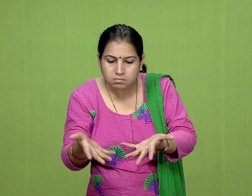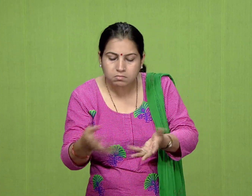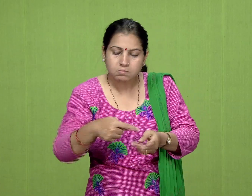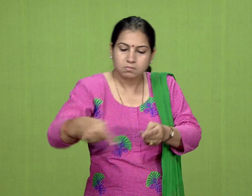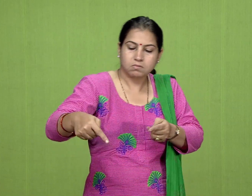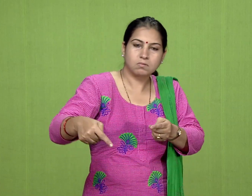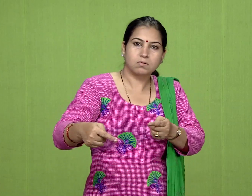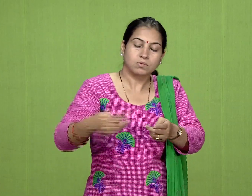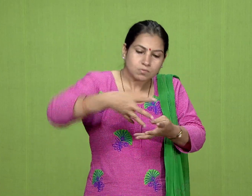process.